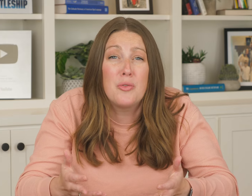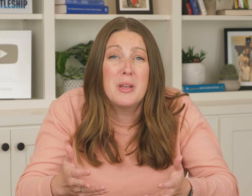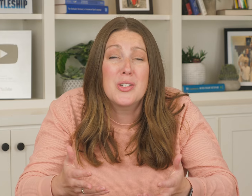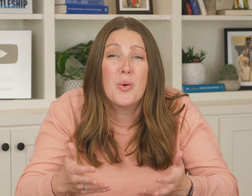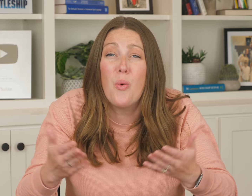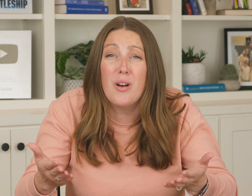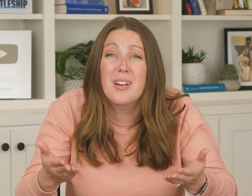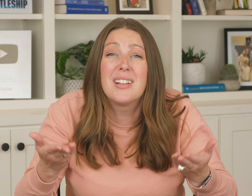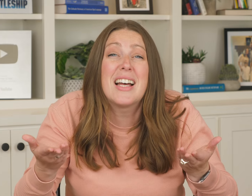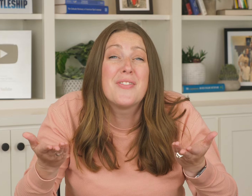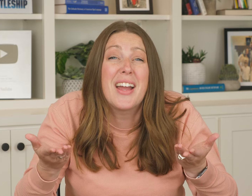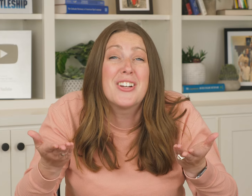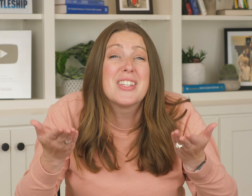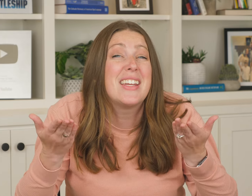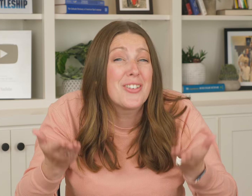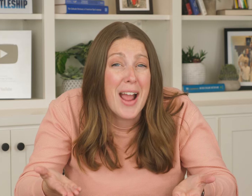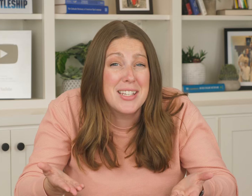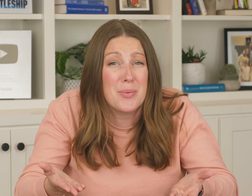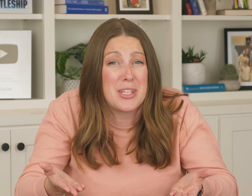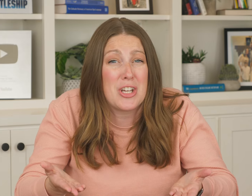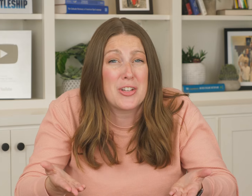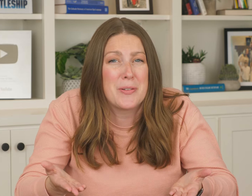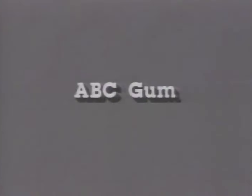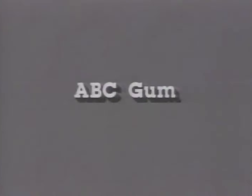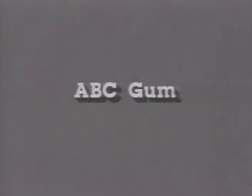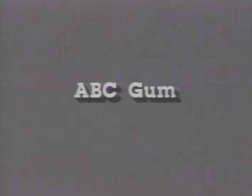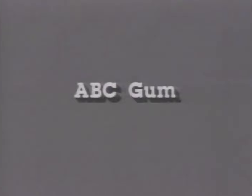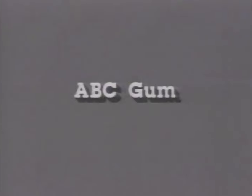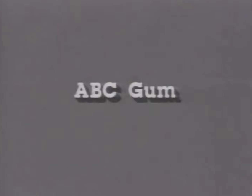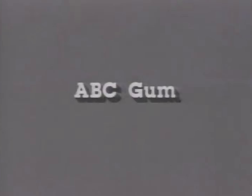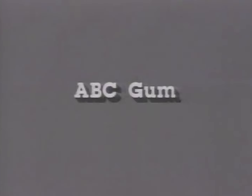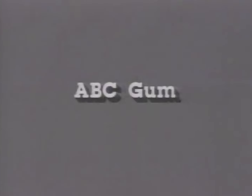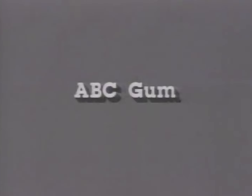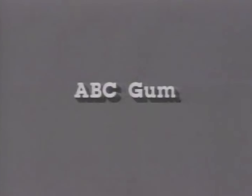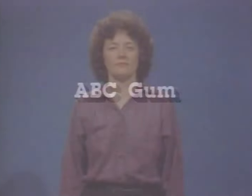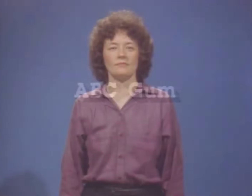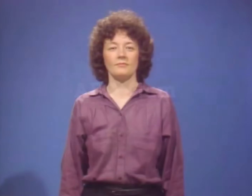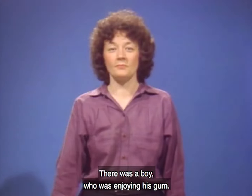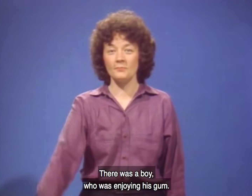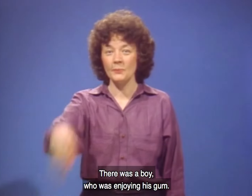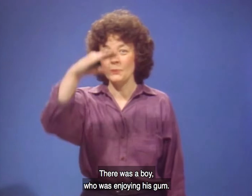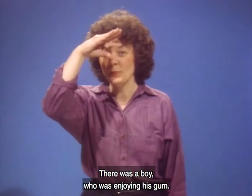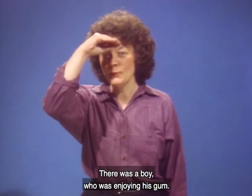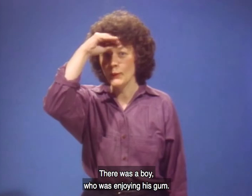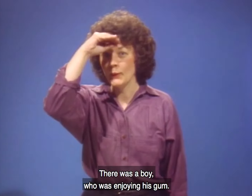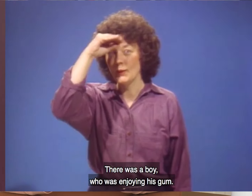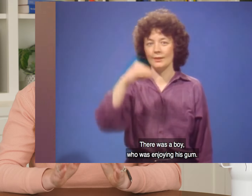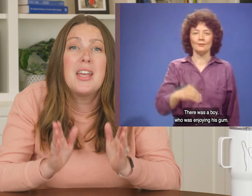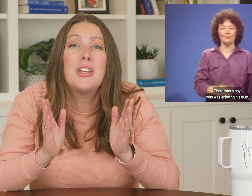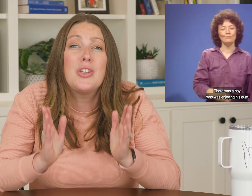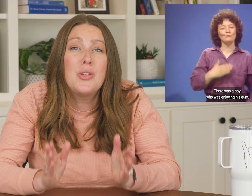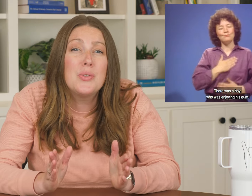movement or classifiers interacting with each other. In the well-known video of The Gum Story, it uses